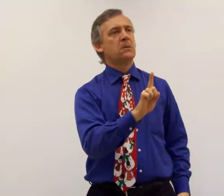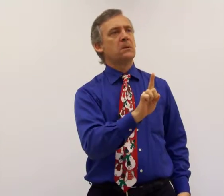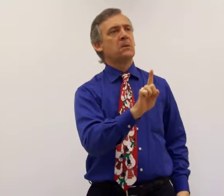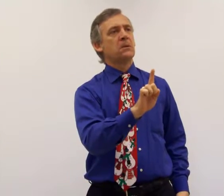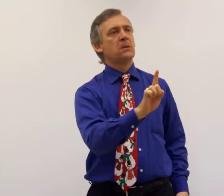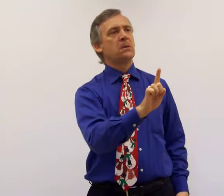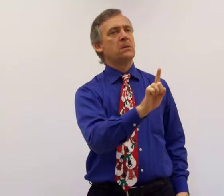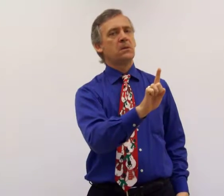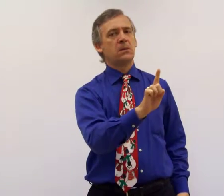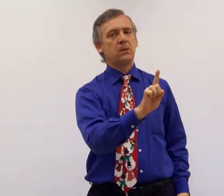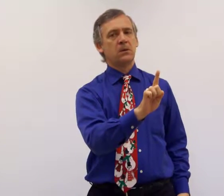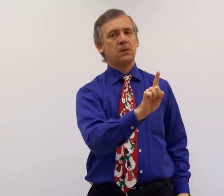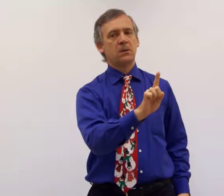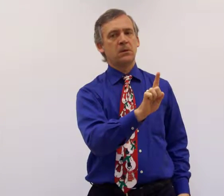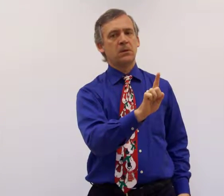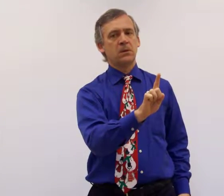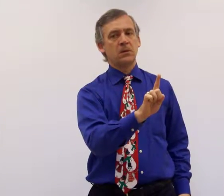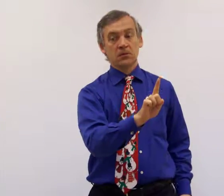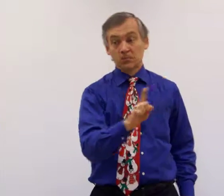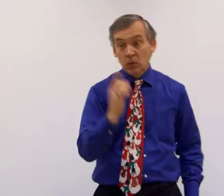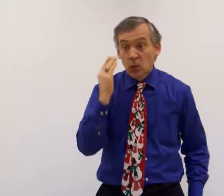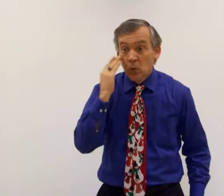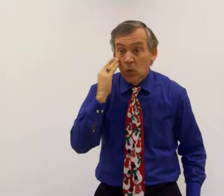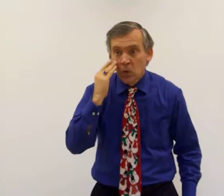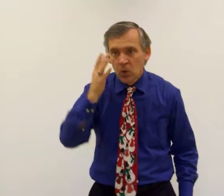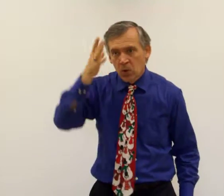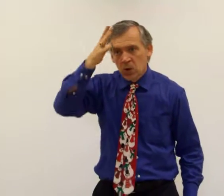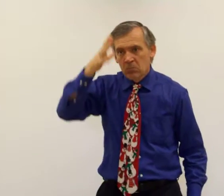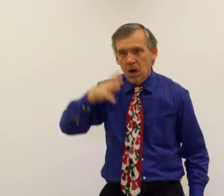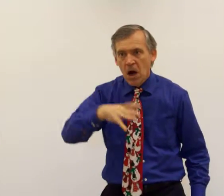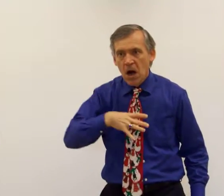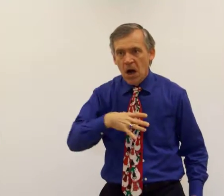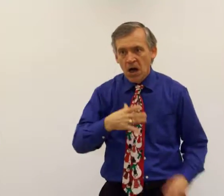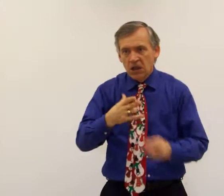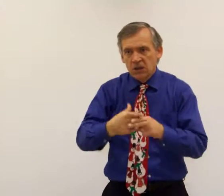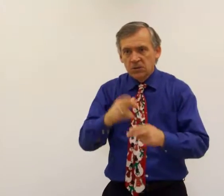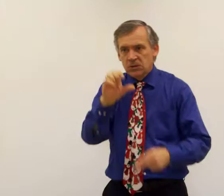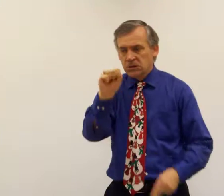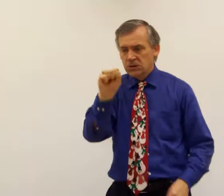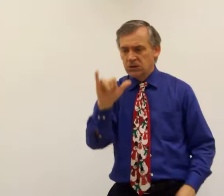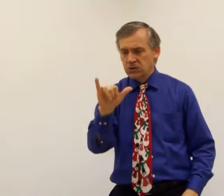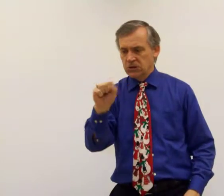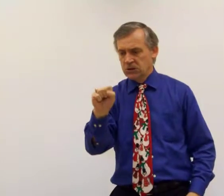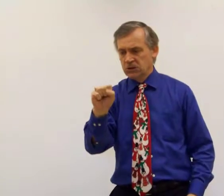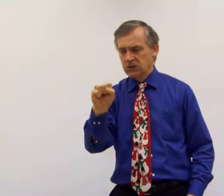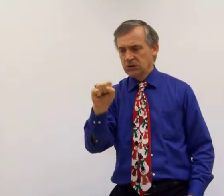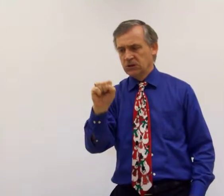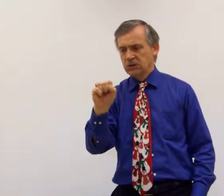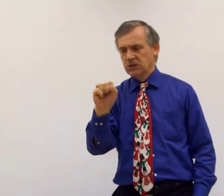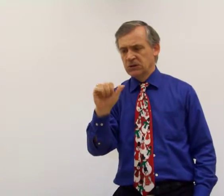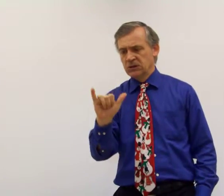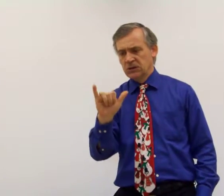Accursed Sisyphus, who toils eternally to push a mighty rock